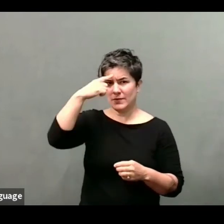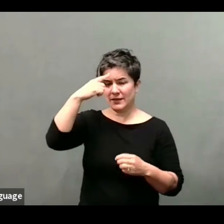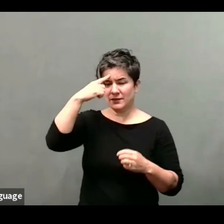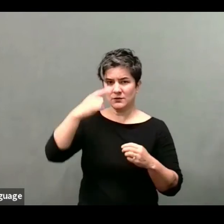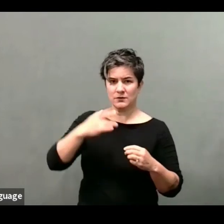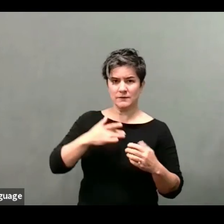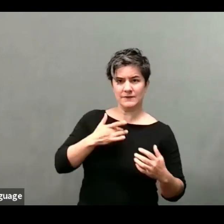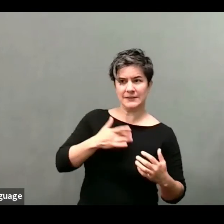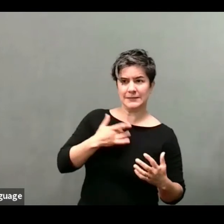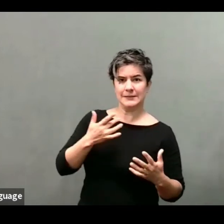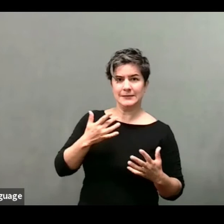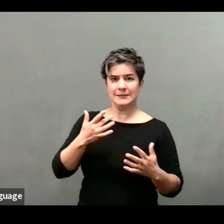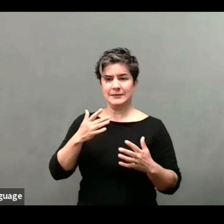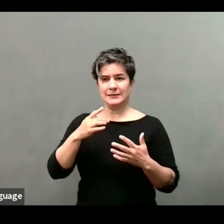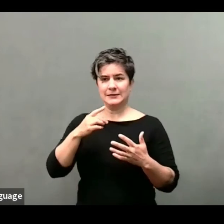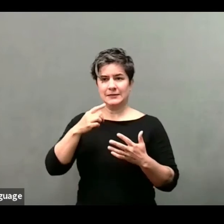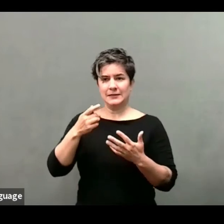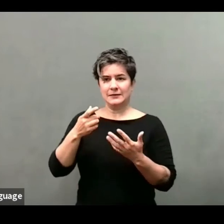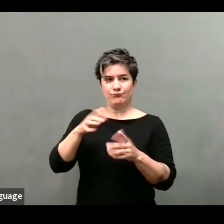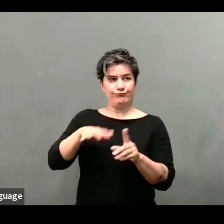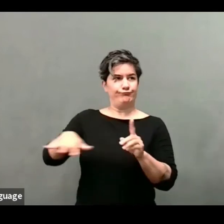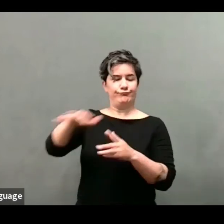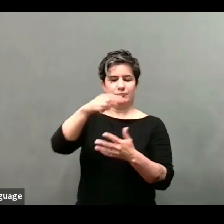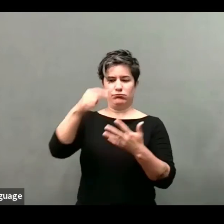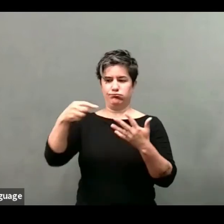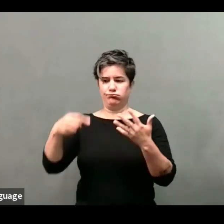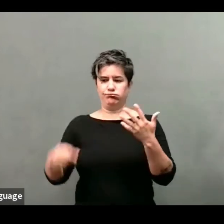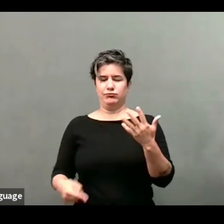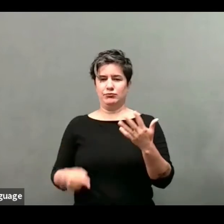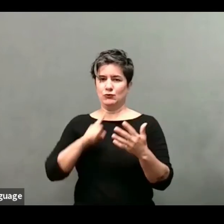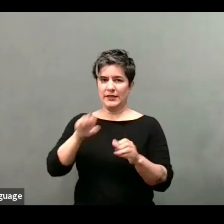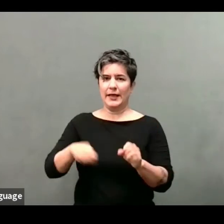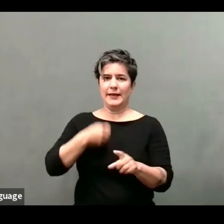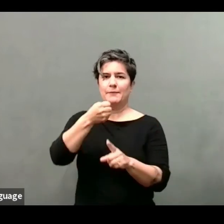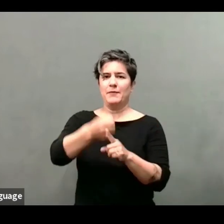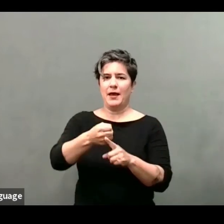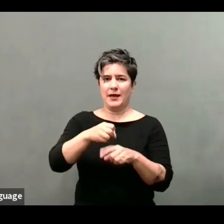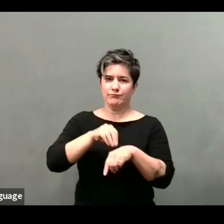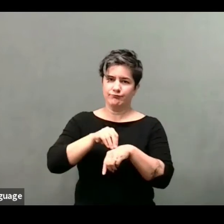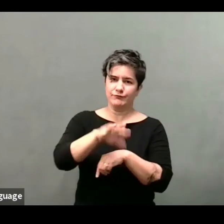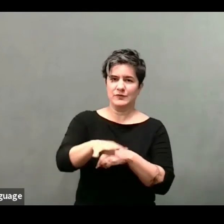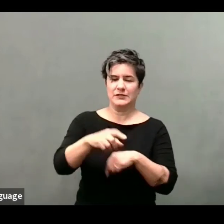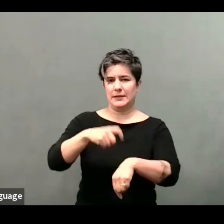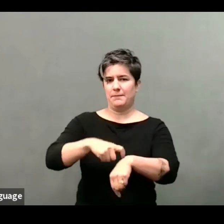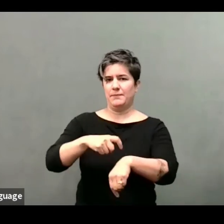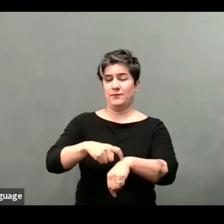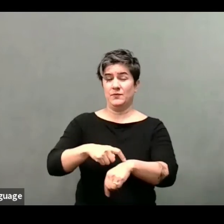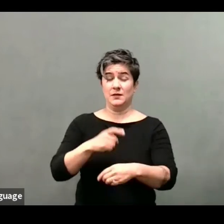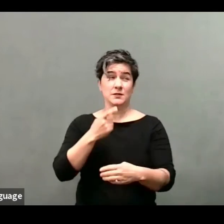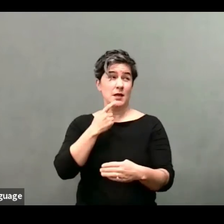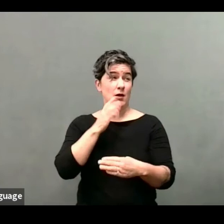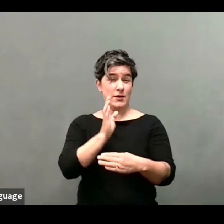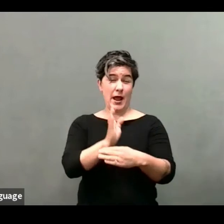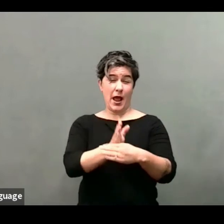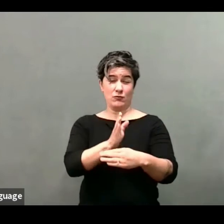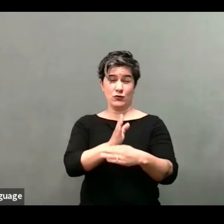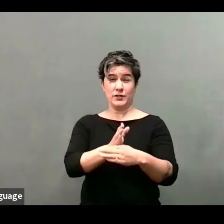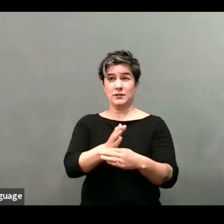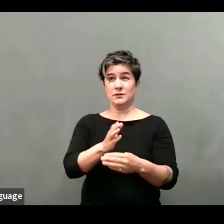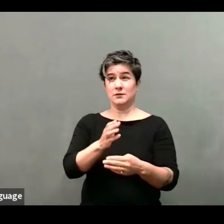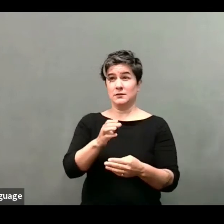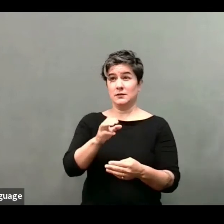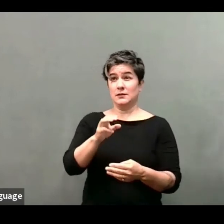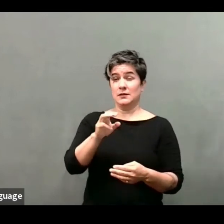of the patient, a whole host of different factors really go into that. I would say on average, I tend to see